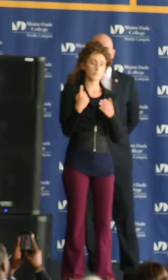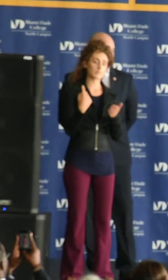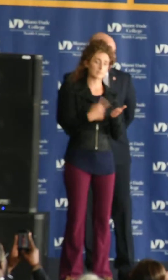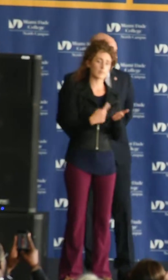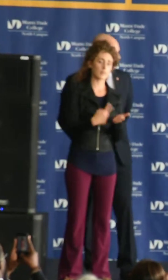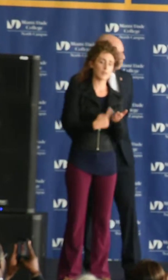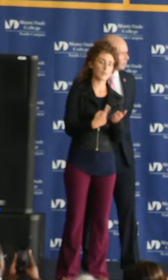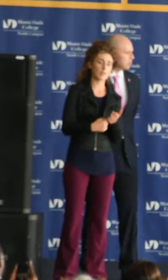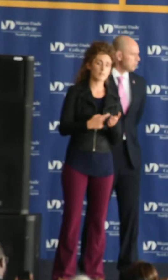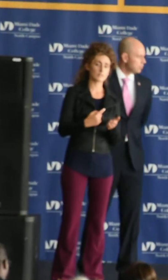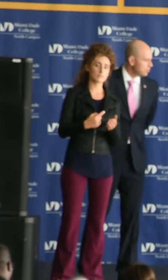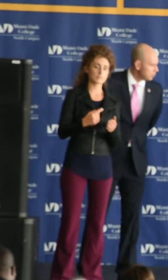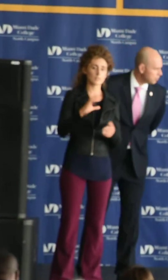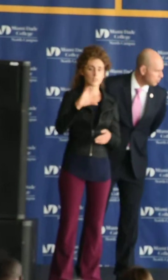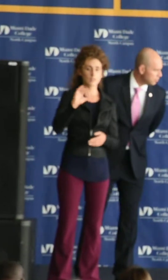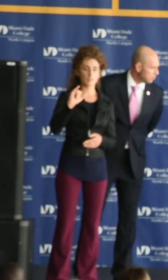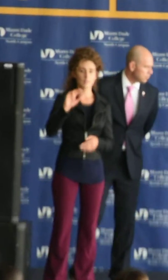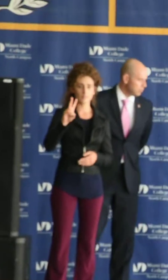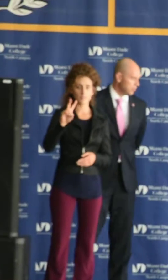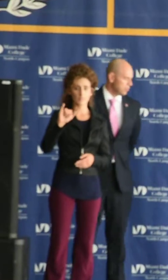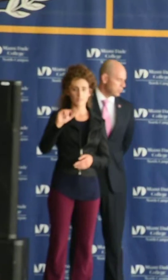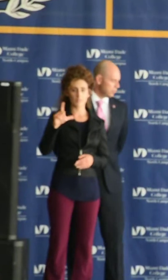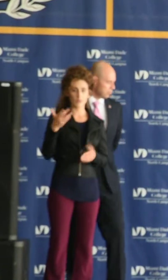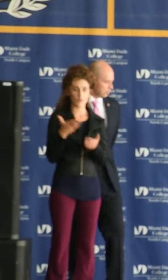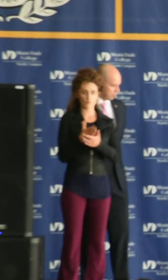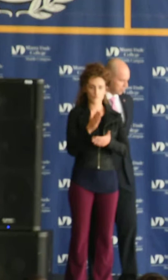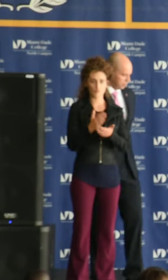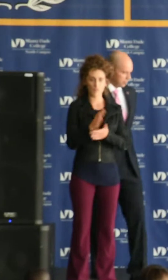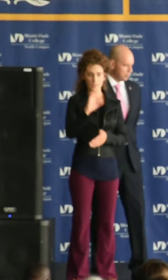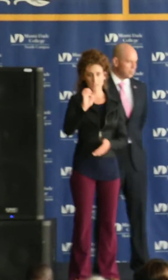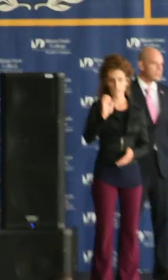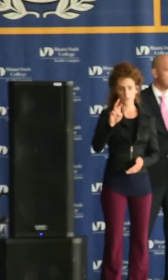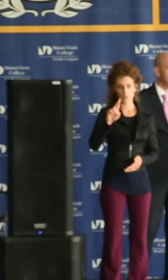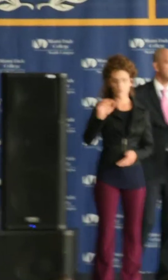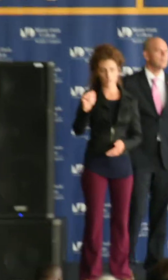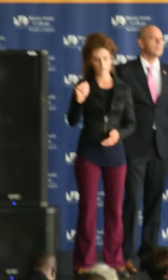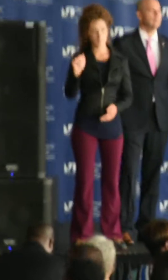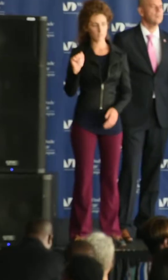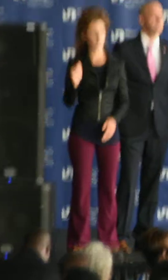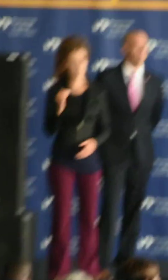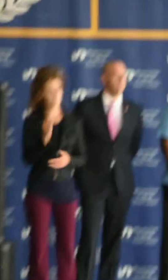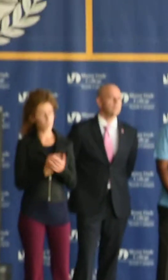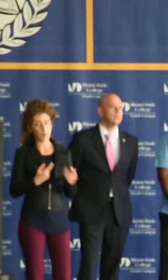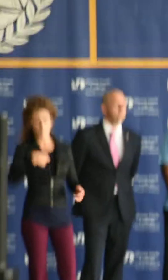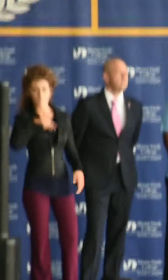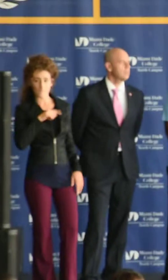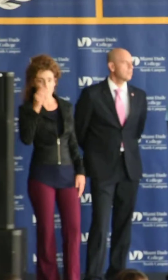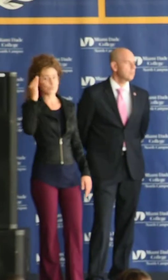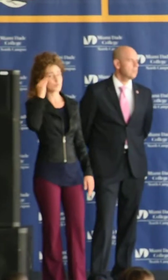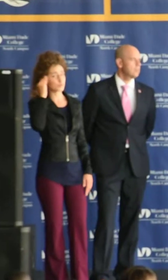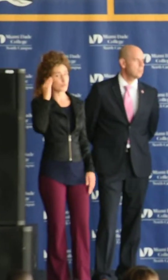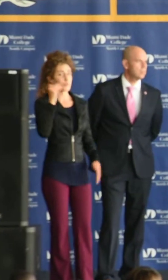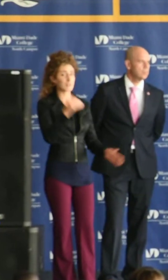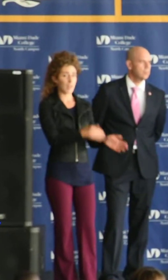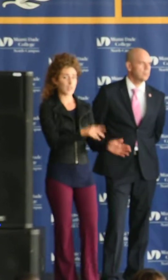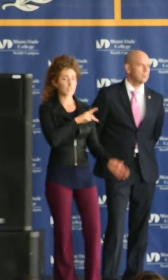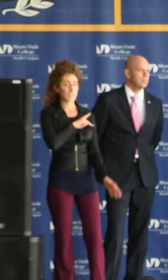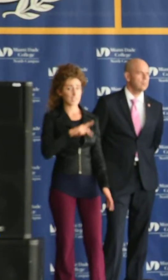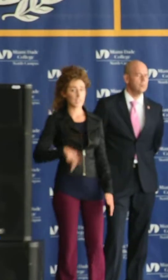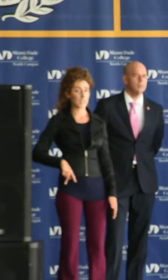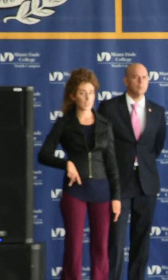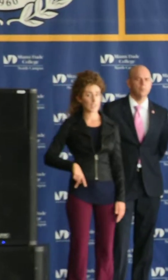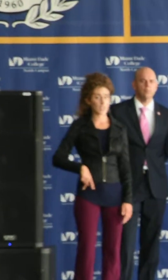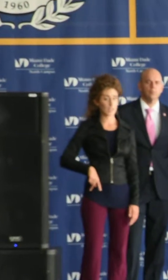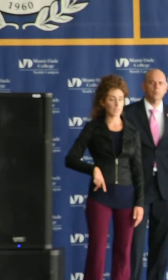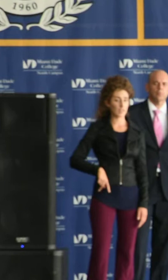You have to know that some of us knew Dr. King and knew him well. I